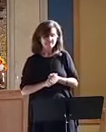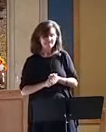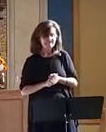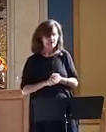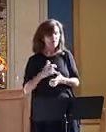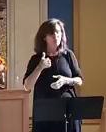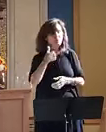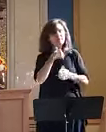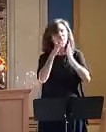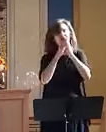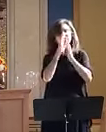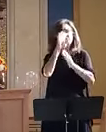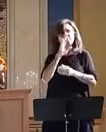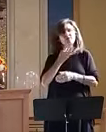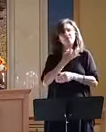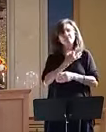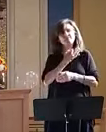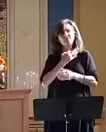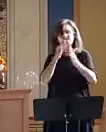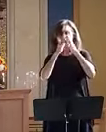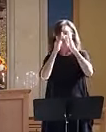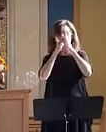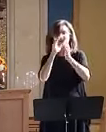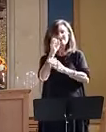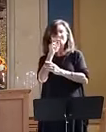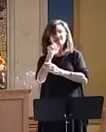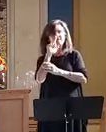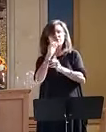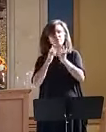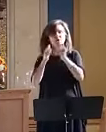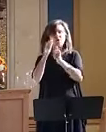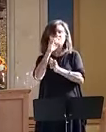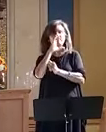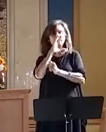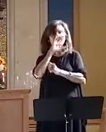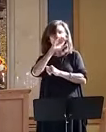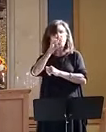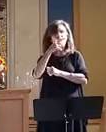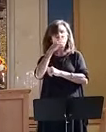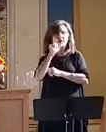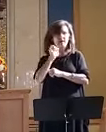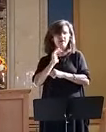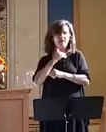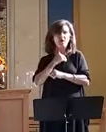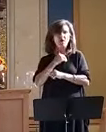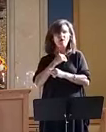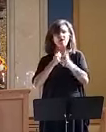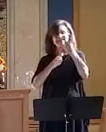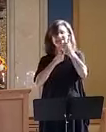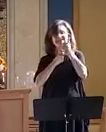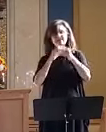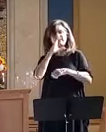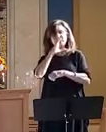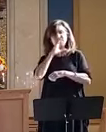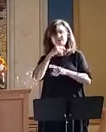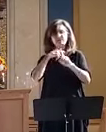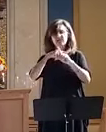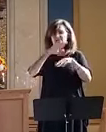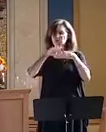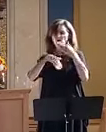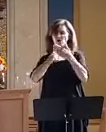For Francis, our Pope, Samuel, our Archbishop, Jorge, our Auxiliary Bishop, and all the